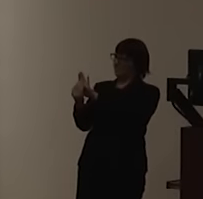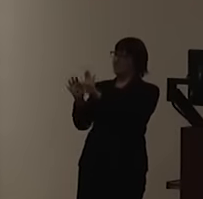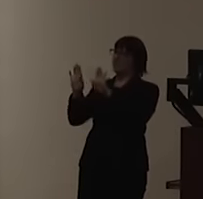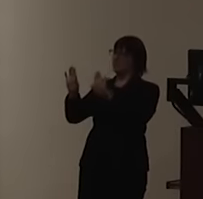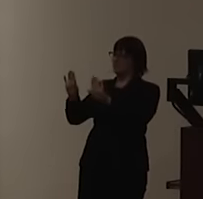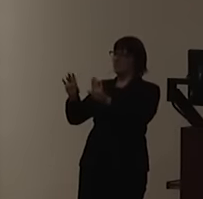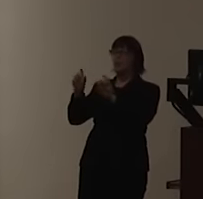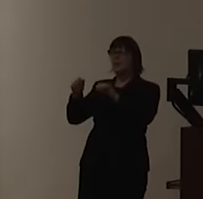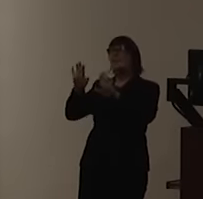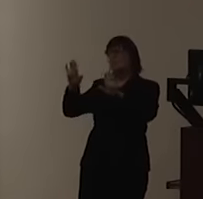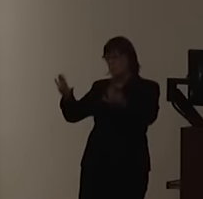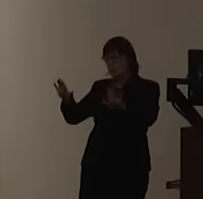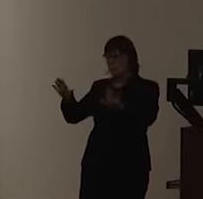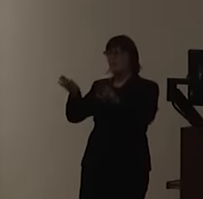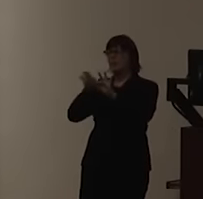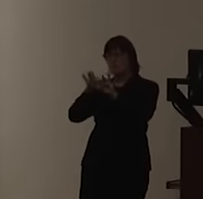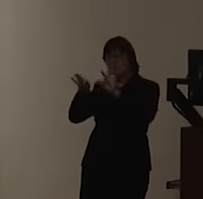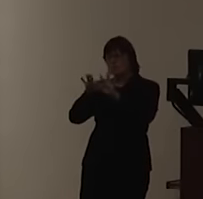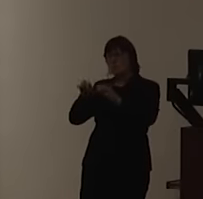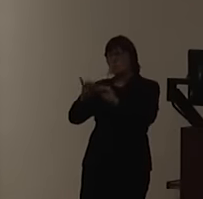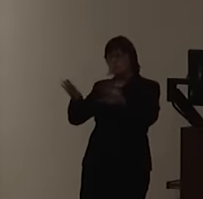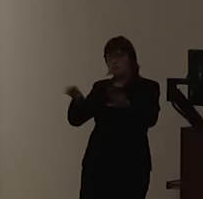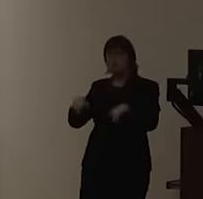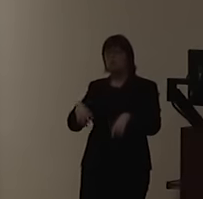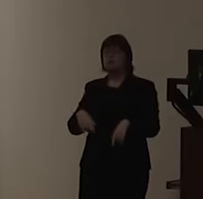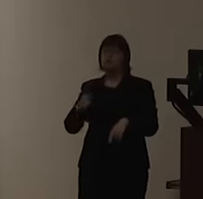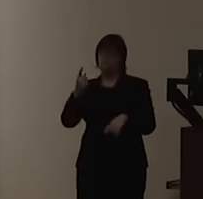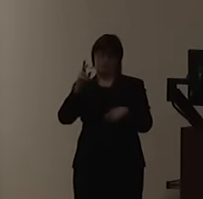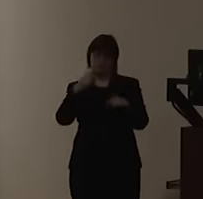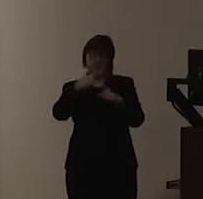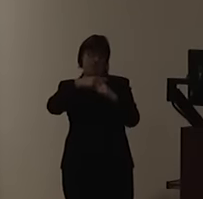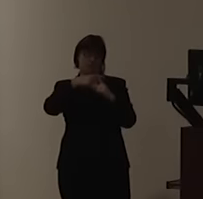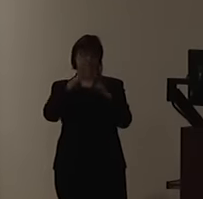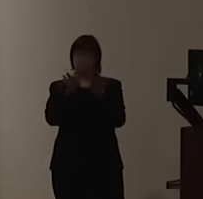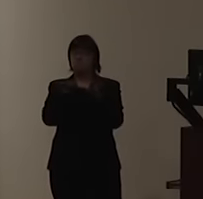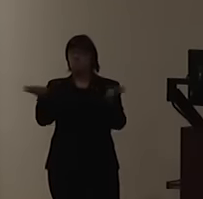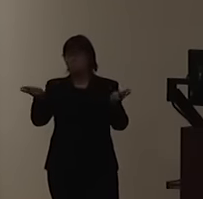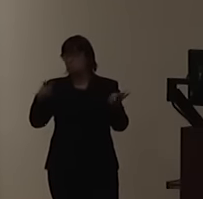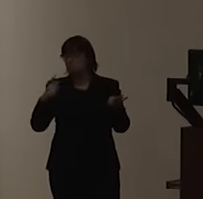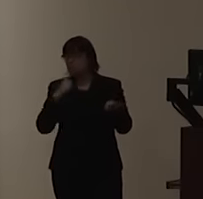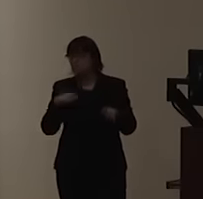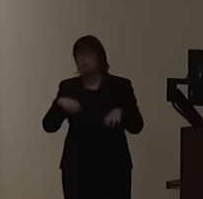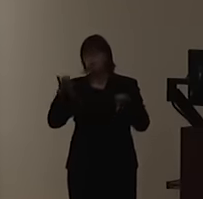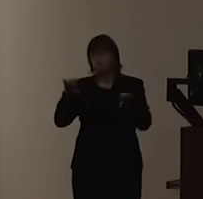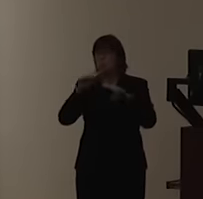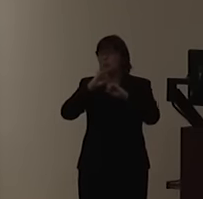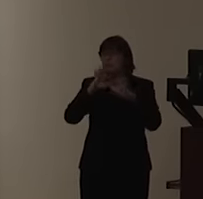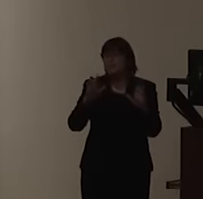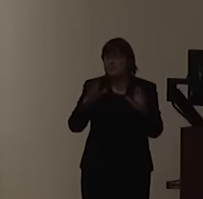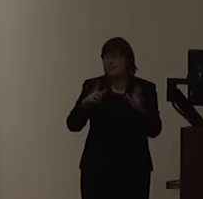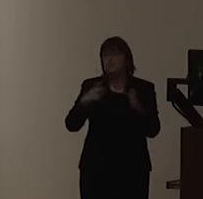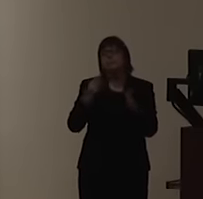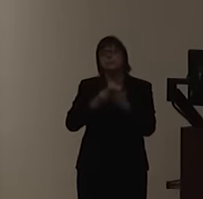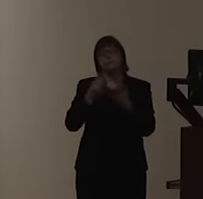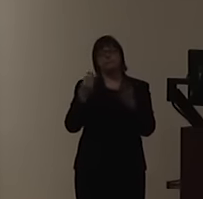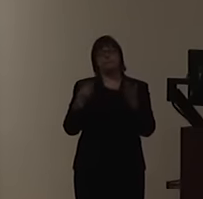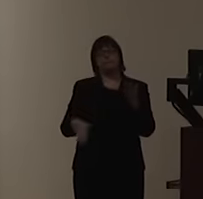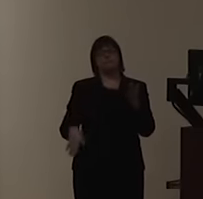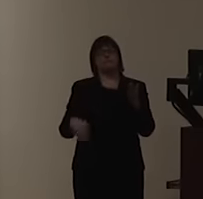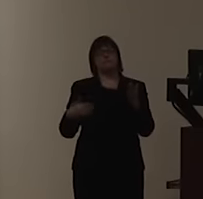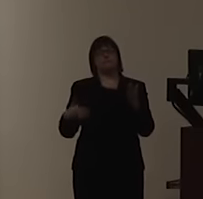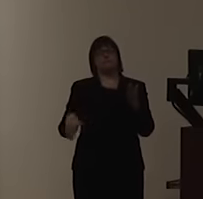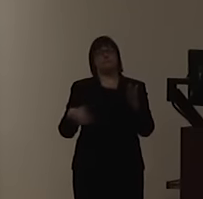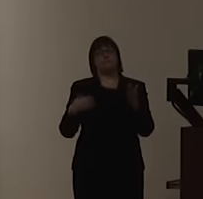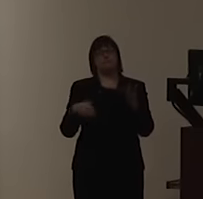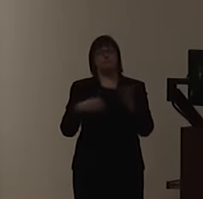learned how to do was to say, it costs a lot to do nothing. And that's what happened, of course, with AIDS. And this is what happened with Ebola, as I'll